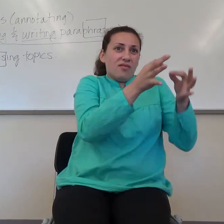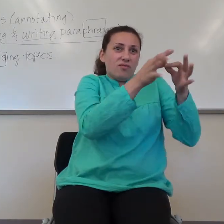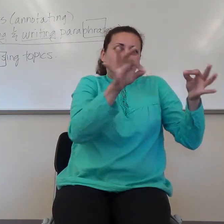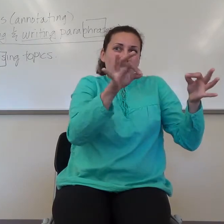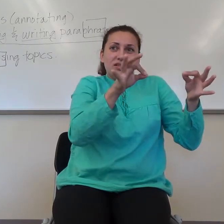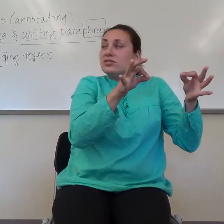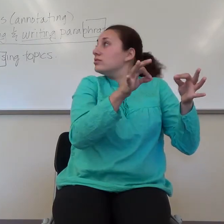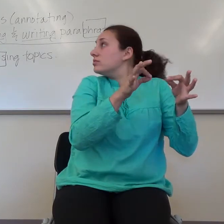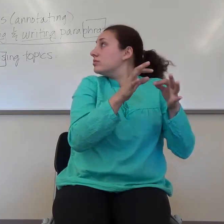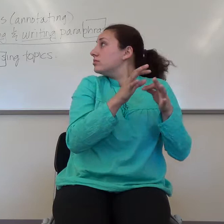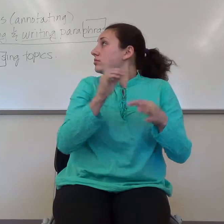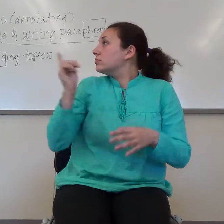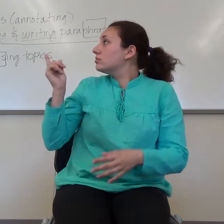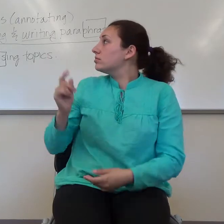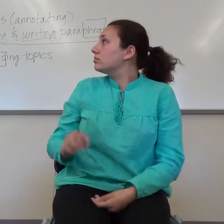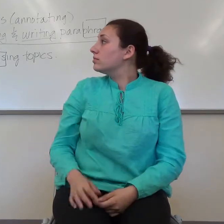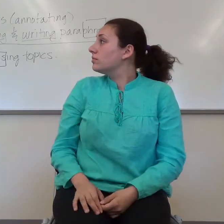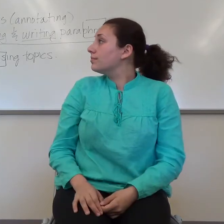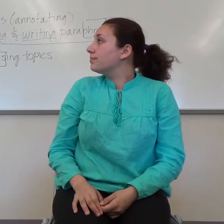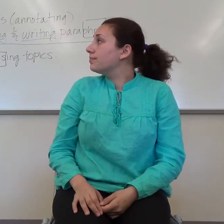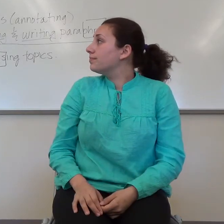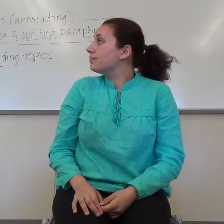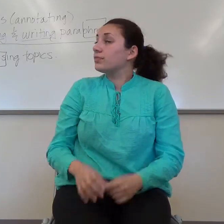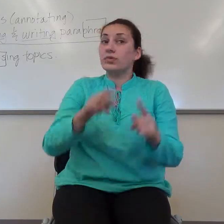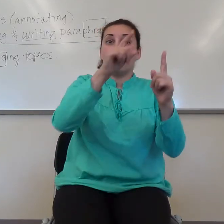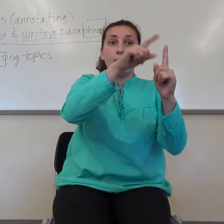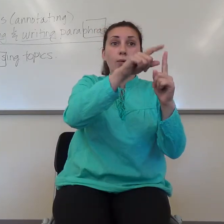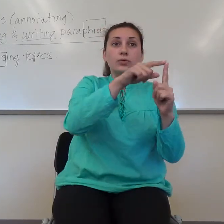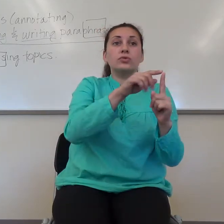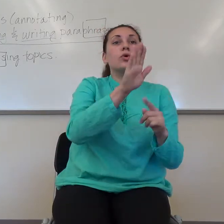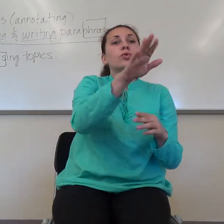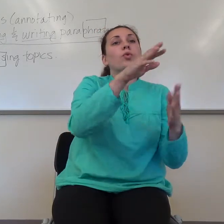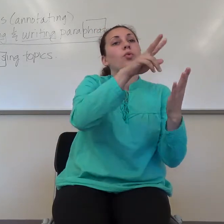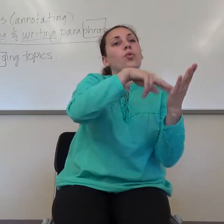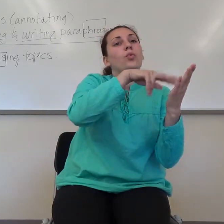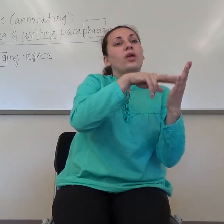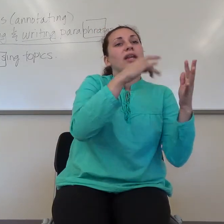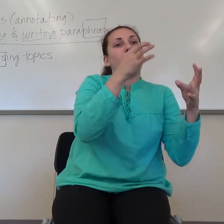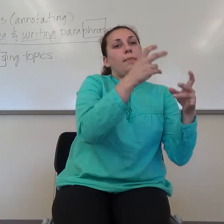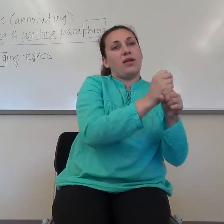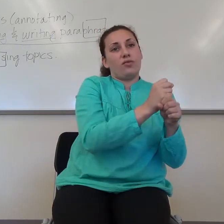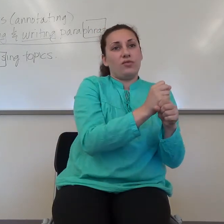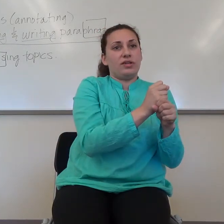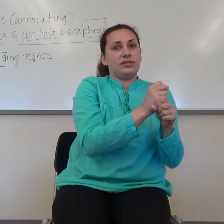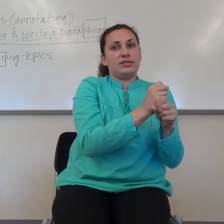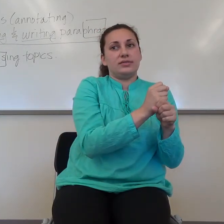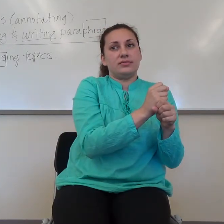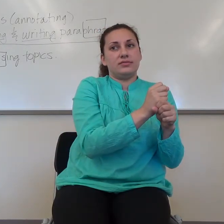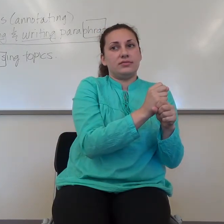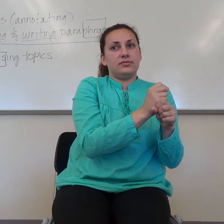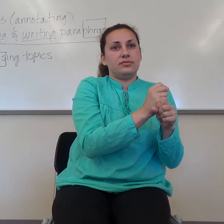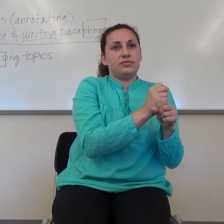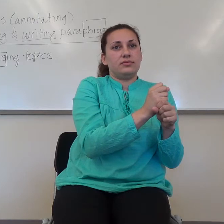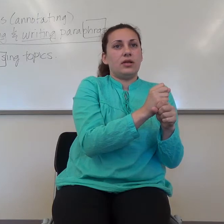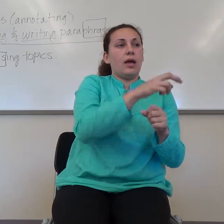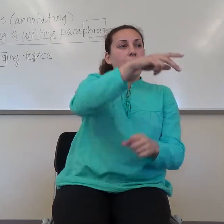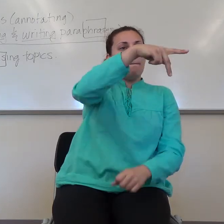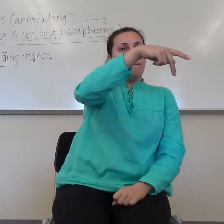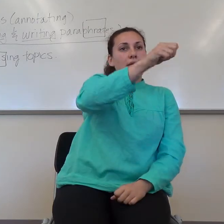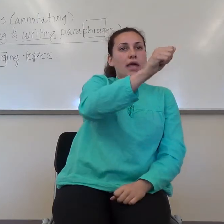does. These are your reading paraphrases. It's what you write in the margin as